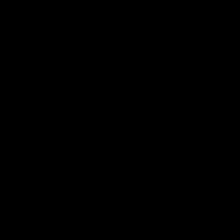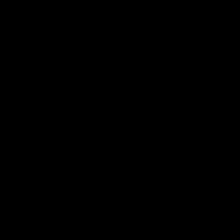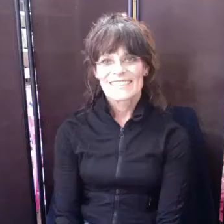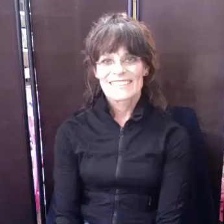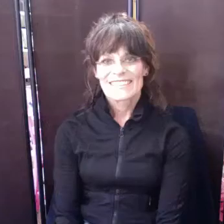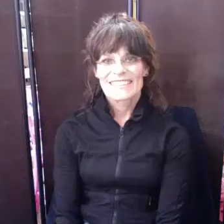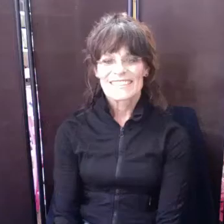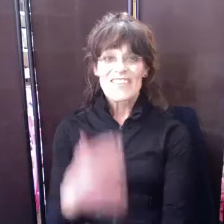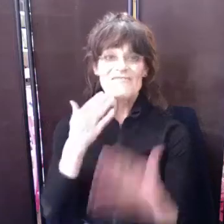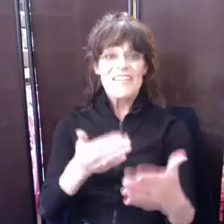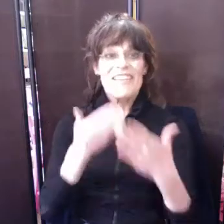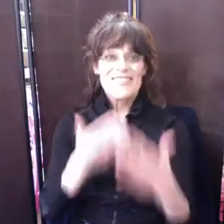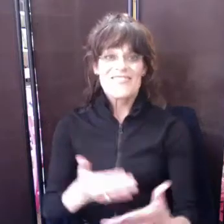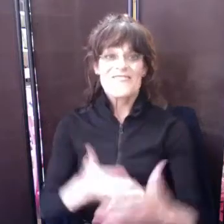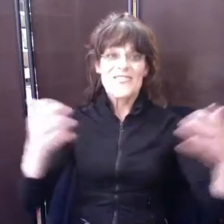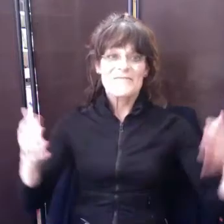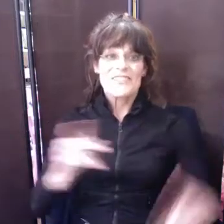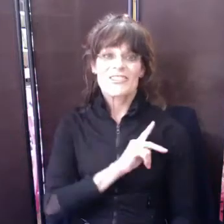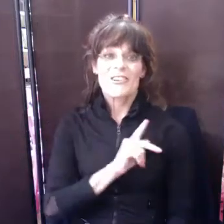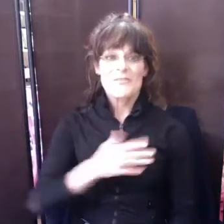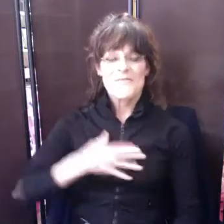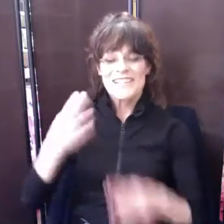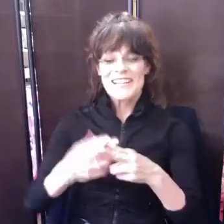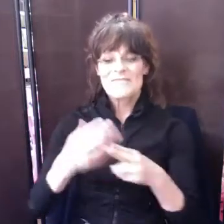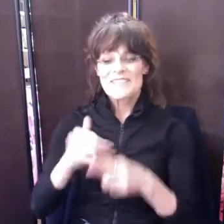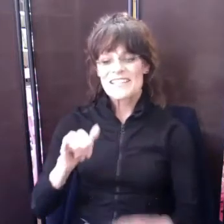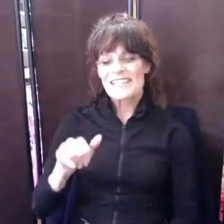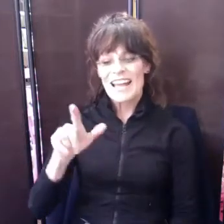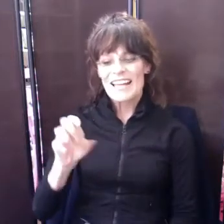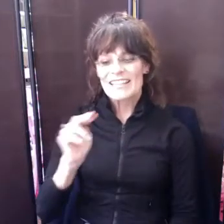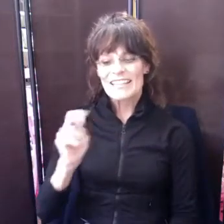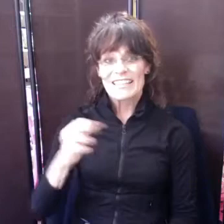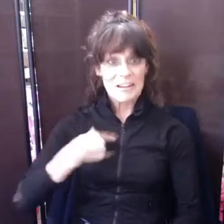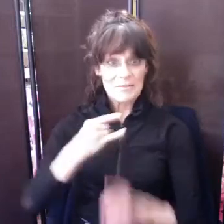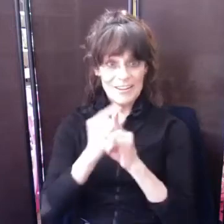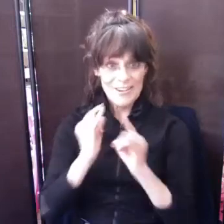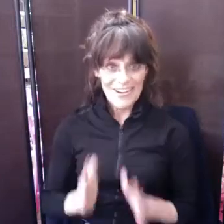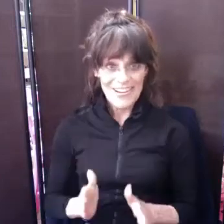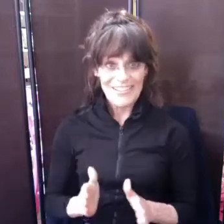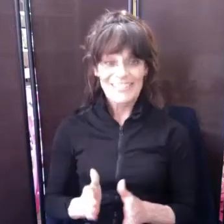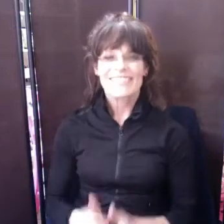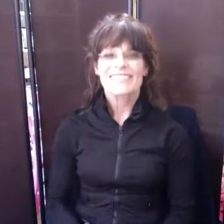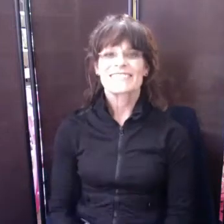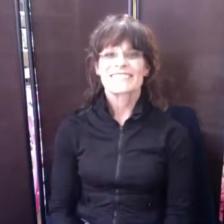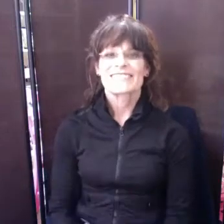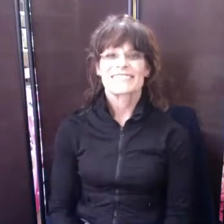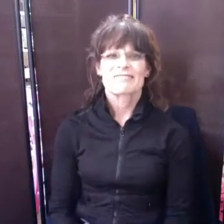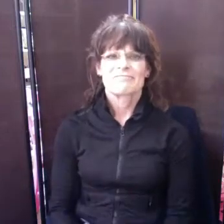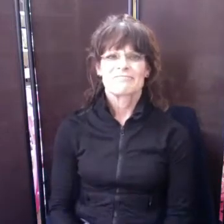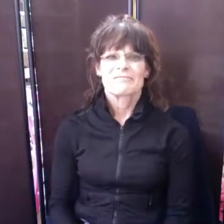Thank you very much, Carl. My name is Eileen and I am an alcoholic. And I'm going to put myself on gallery view. I don't like to